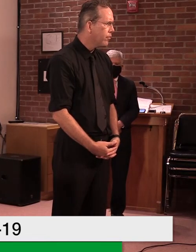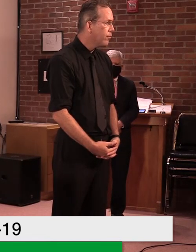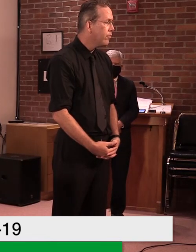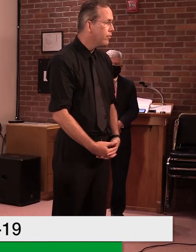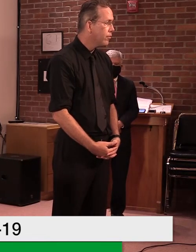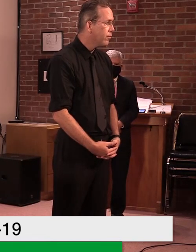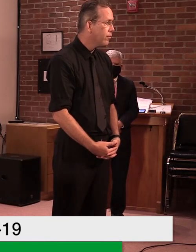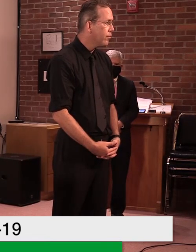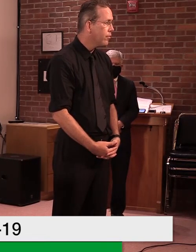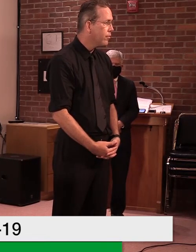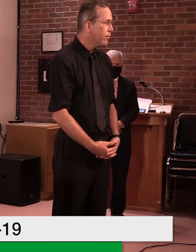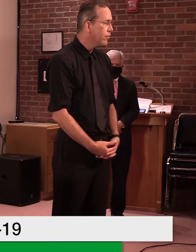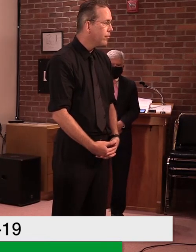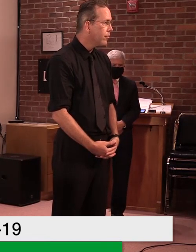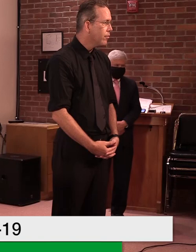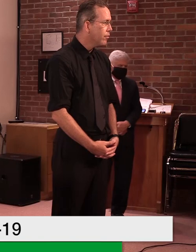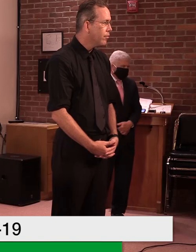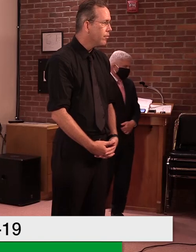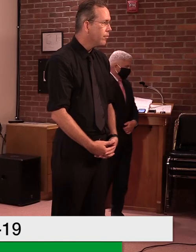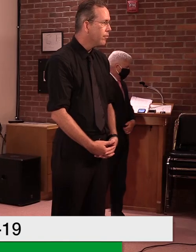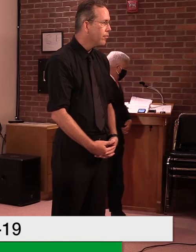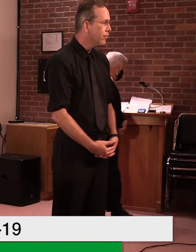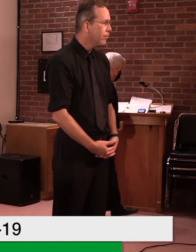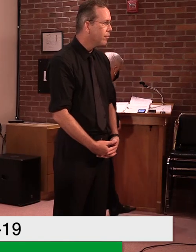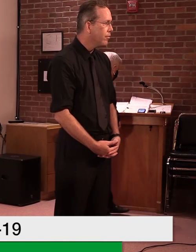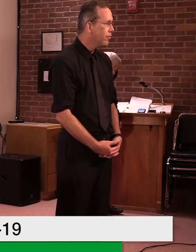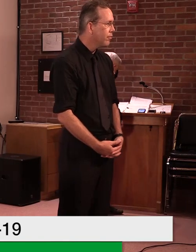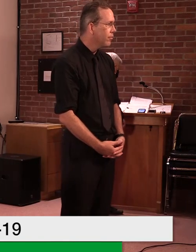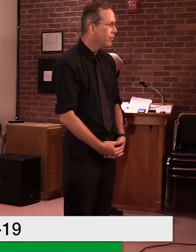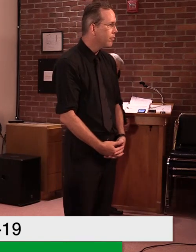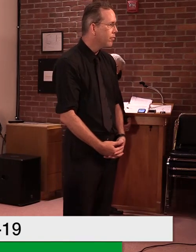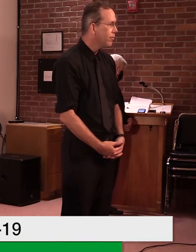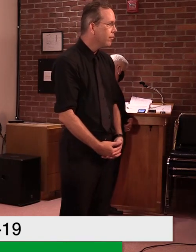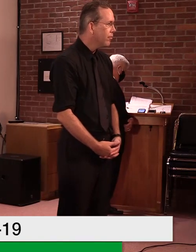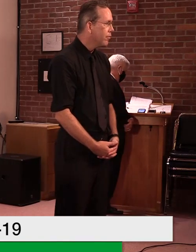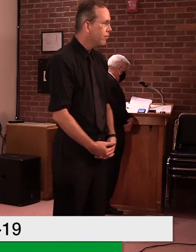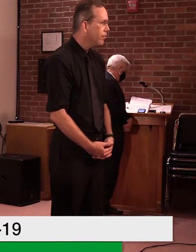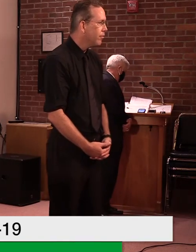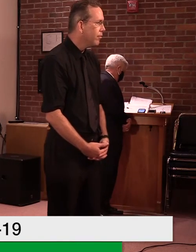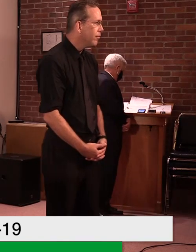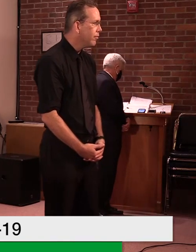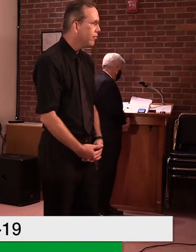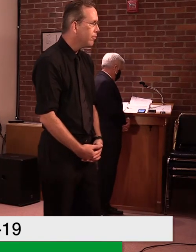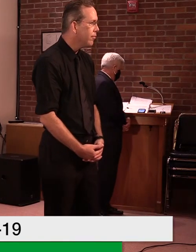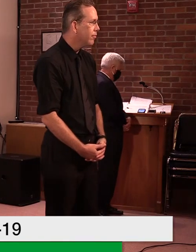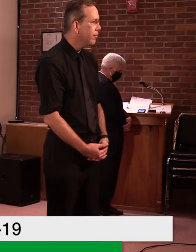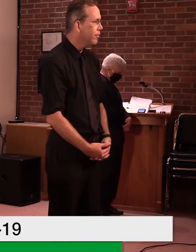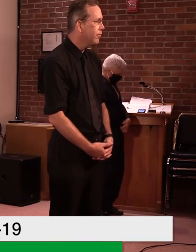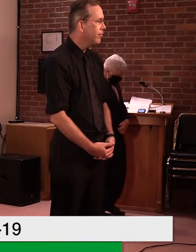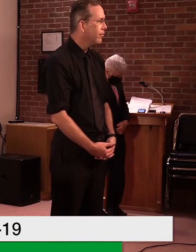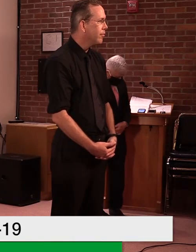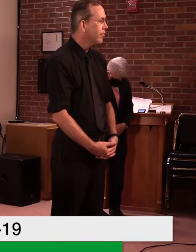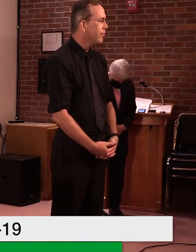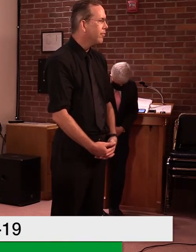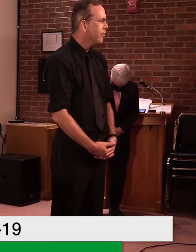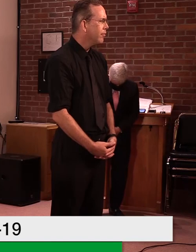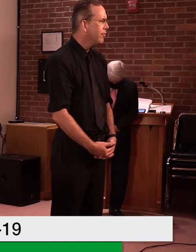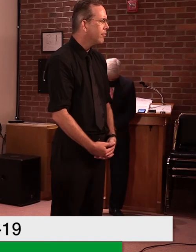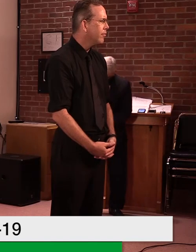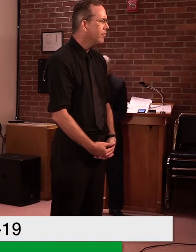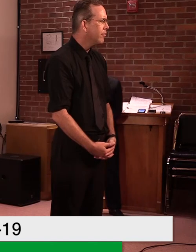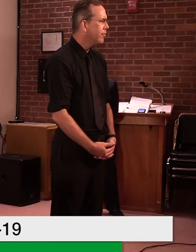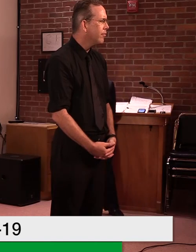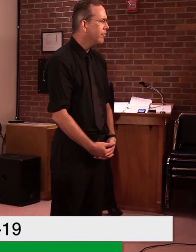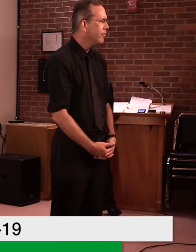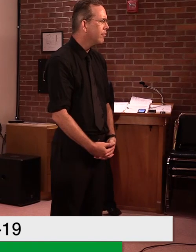their stores as much. It was also reported yesterday that the Store Reporter and its affiliate newspapers have had to lay off their editor and